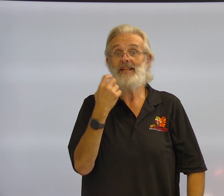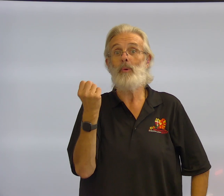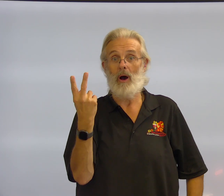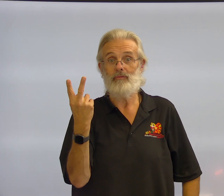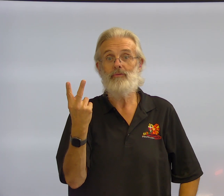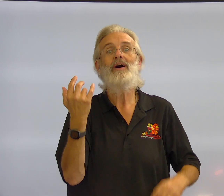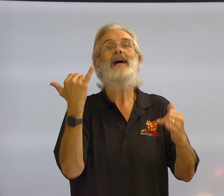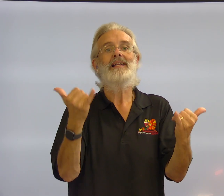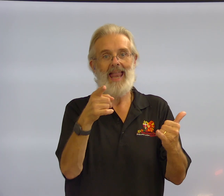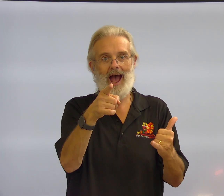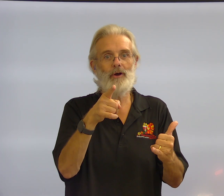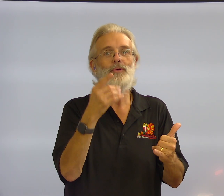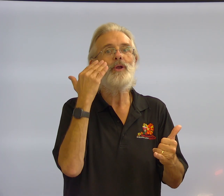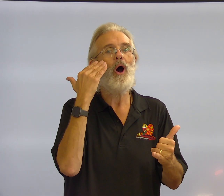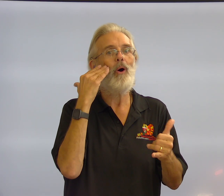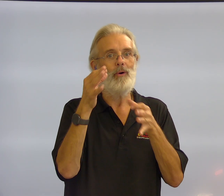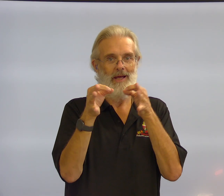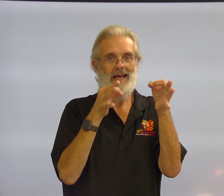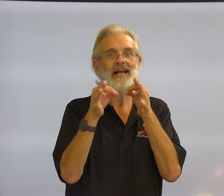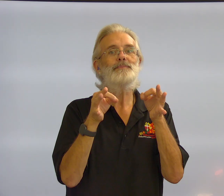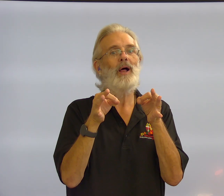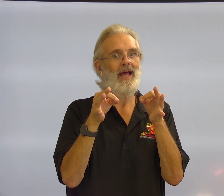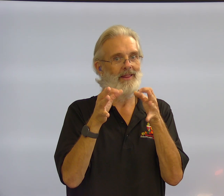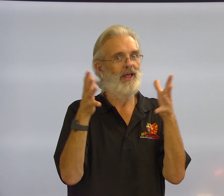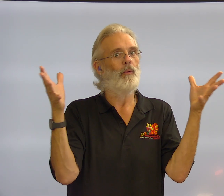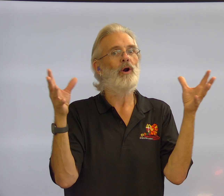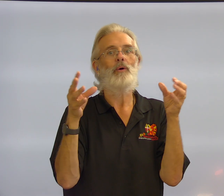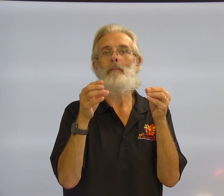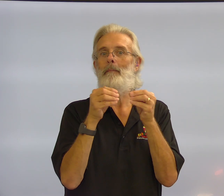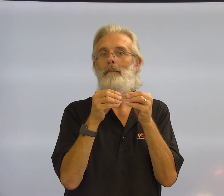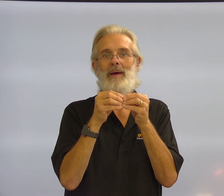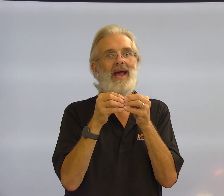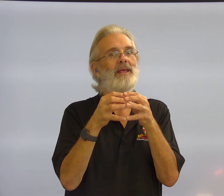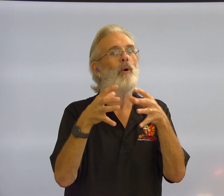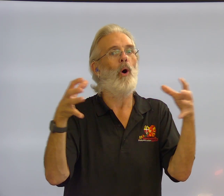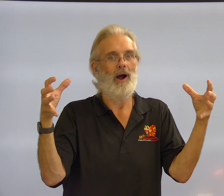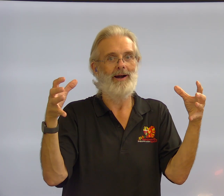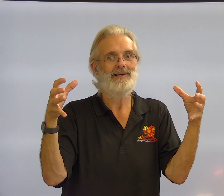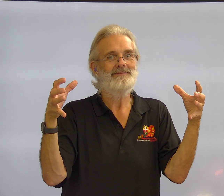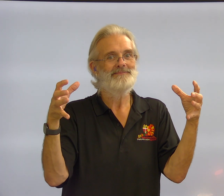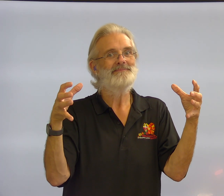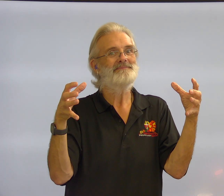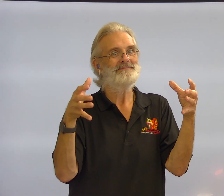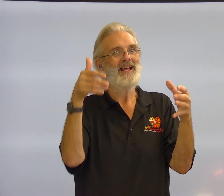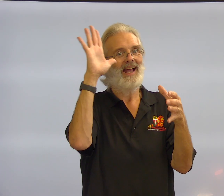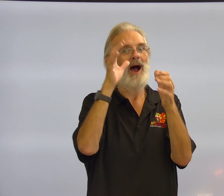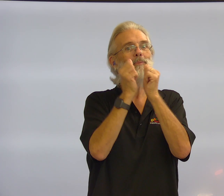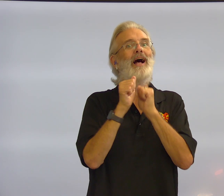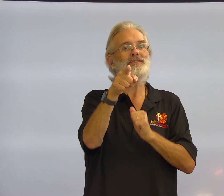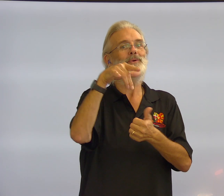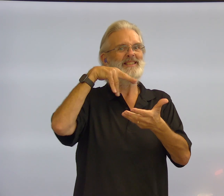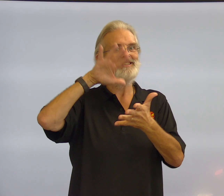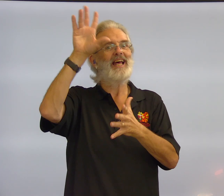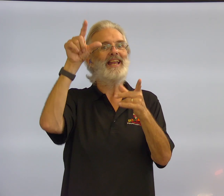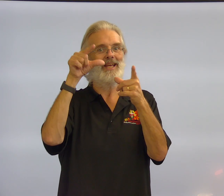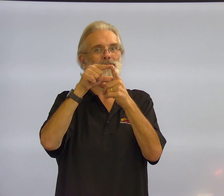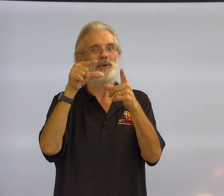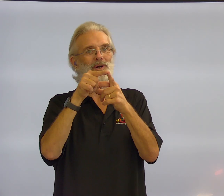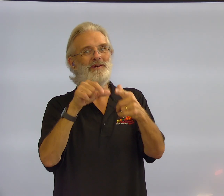12. Now you know. Explain there were many more. God bless you as you study his word.